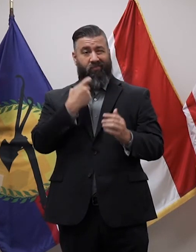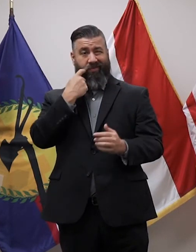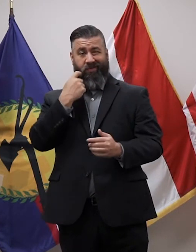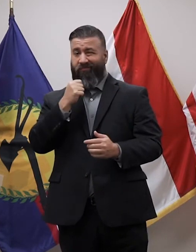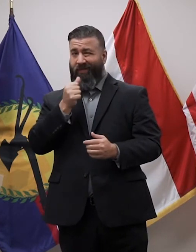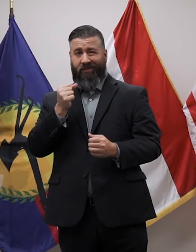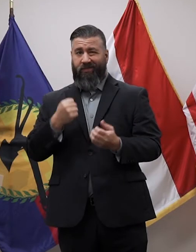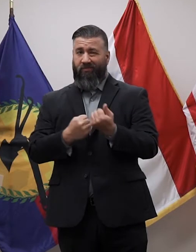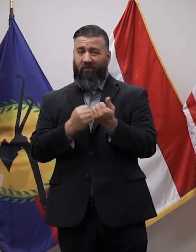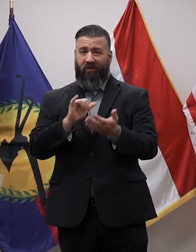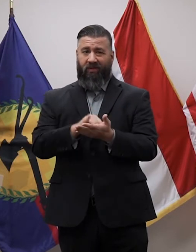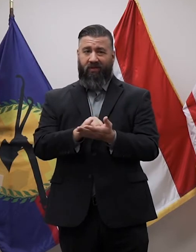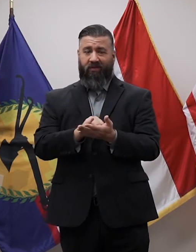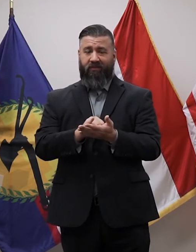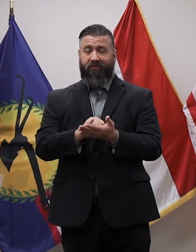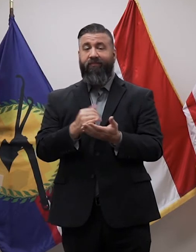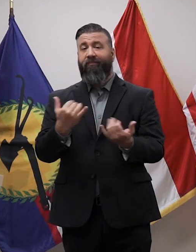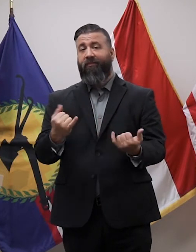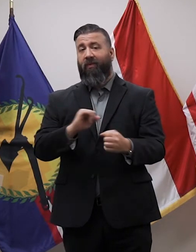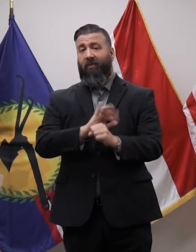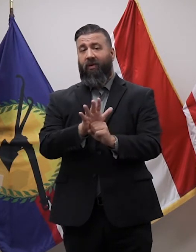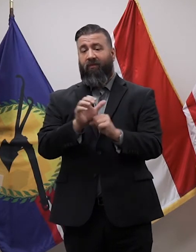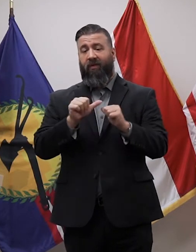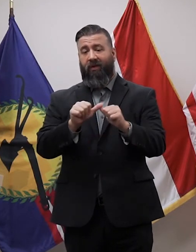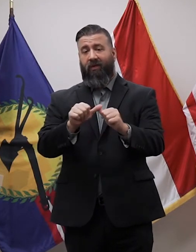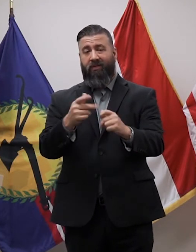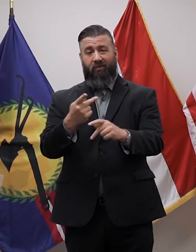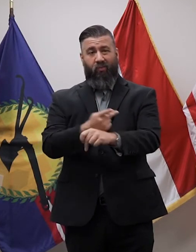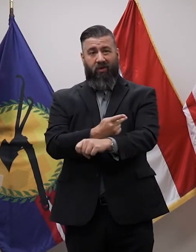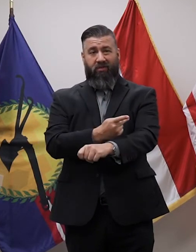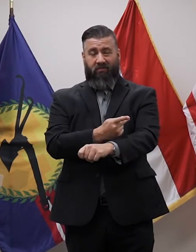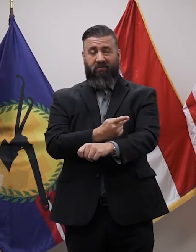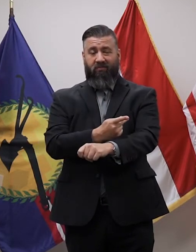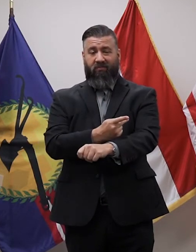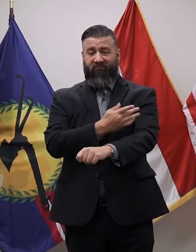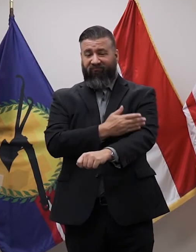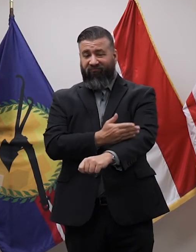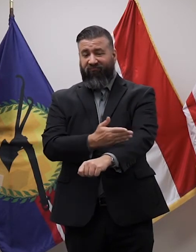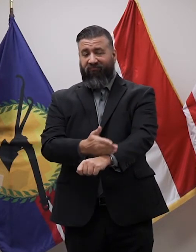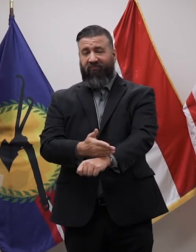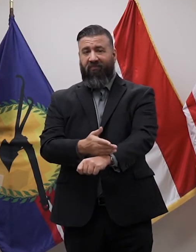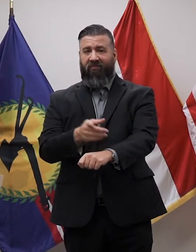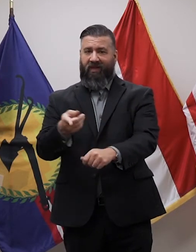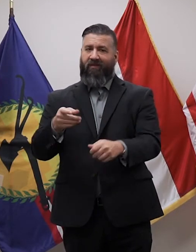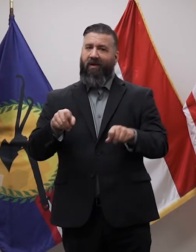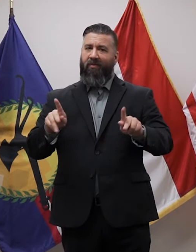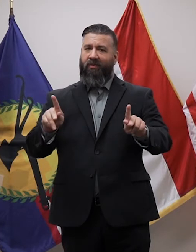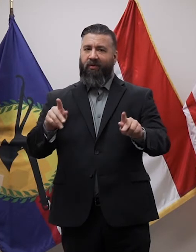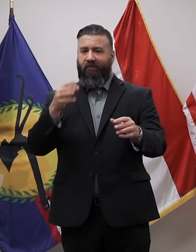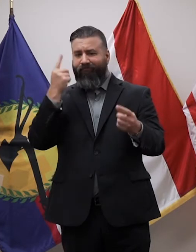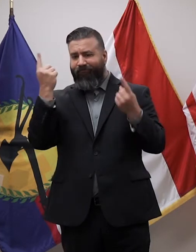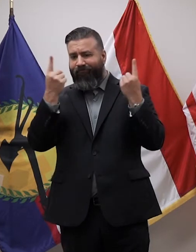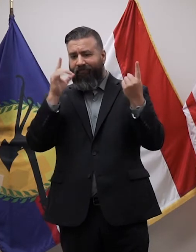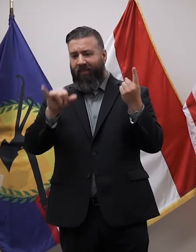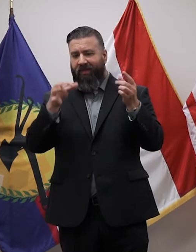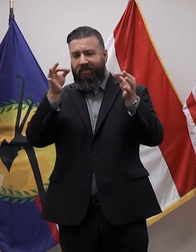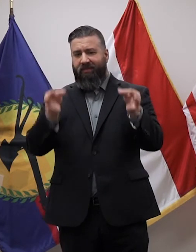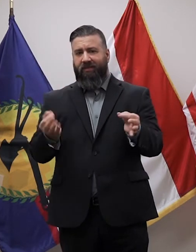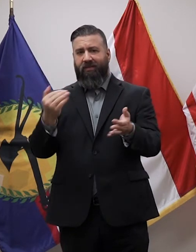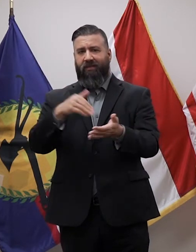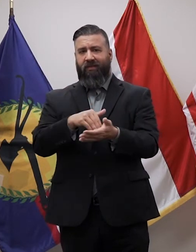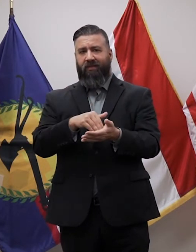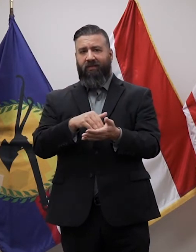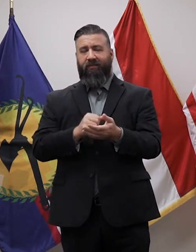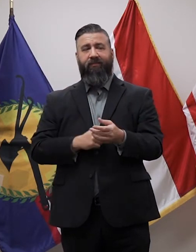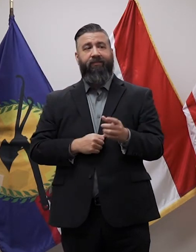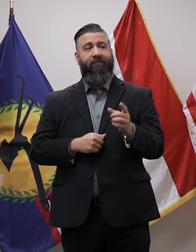recently. As COVID continues to get worse in our region, they'll have a chance to reconsider that decision. Do you think it's going to be exacerbated